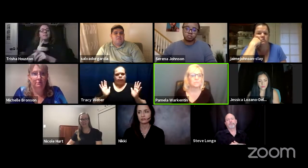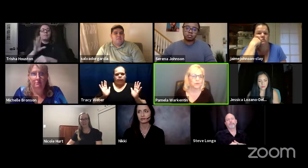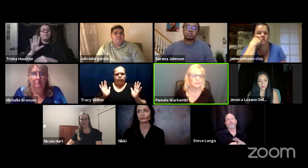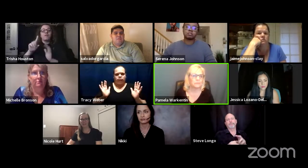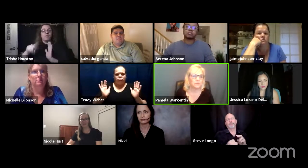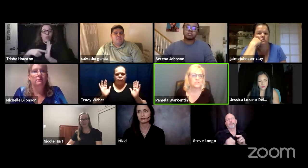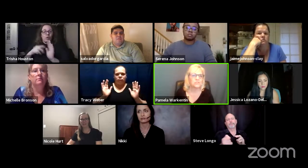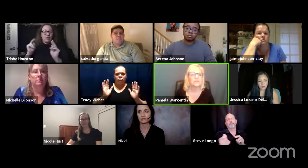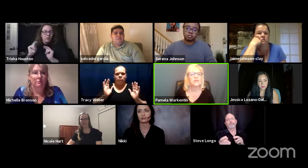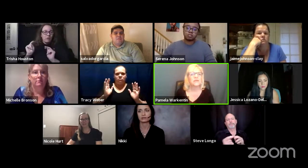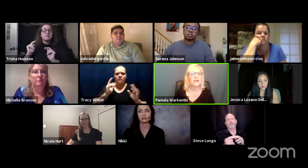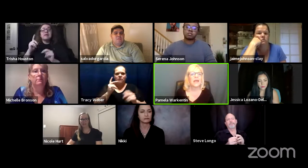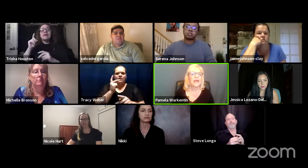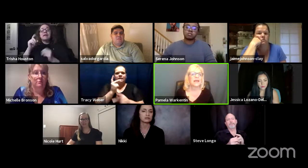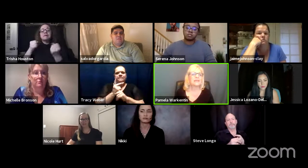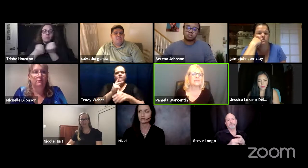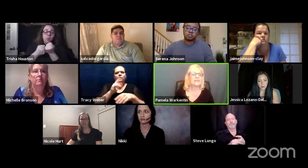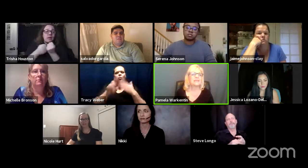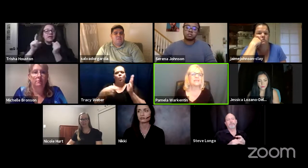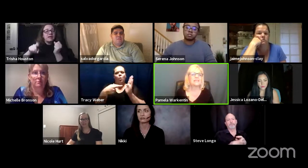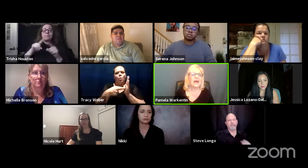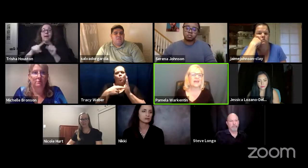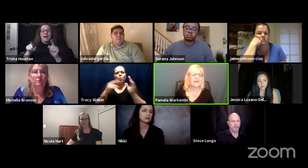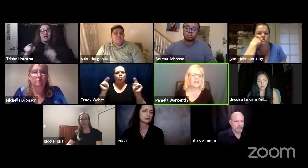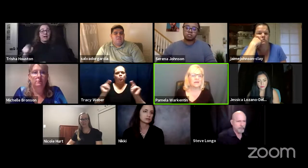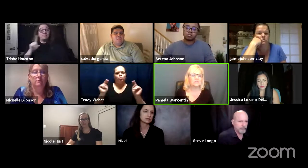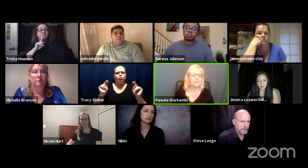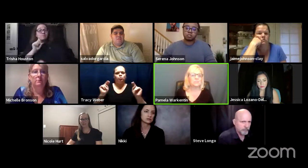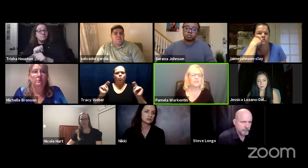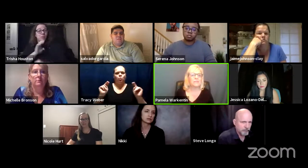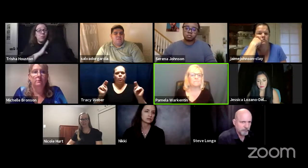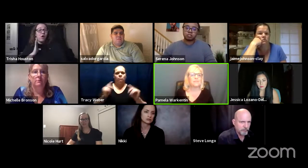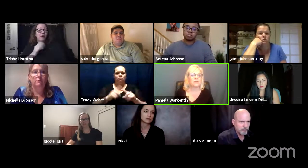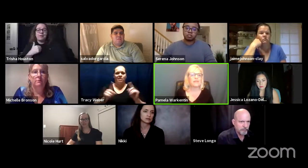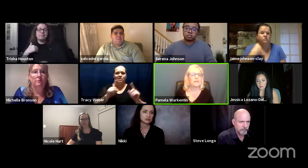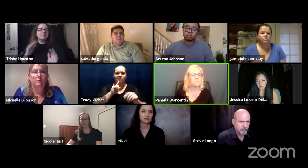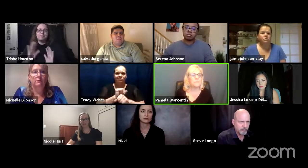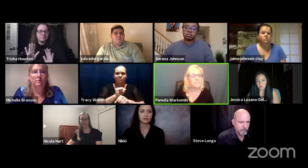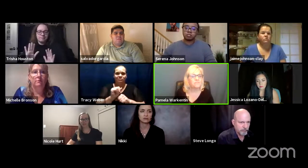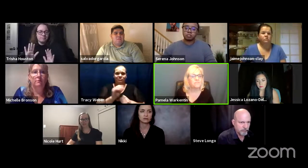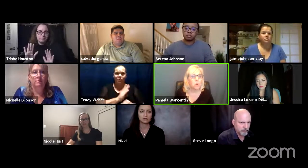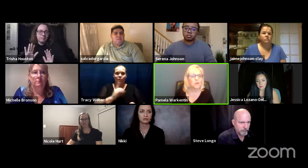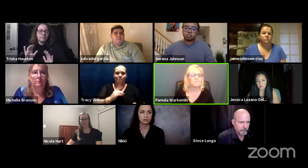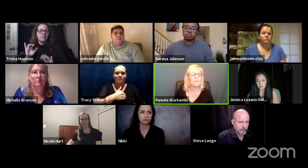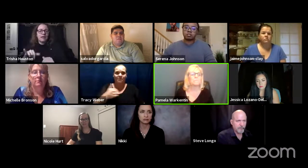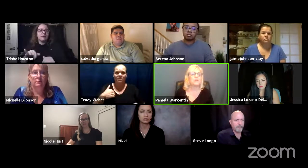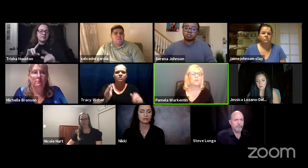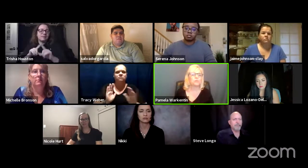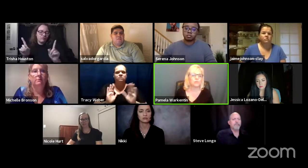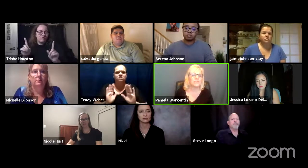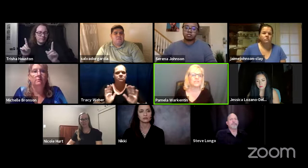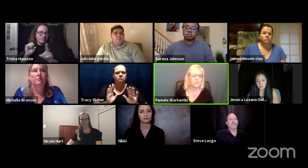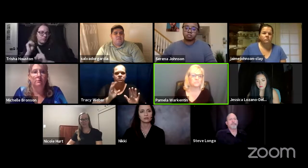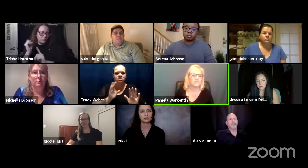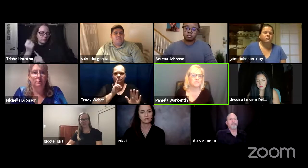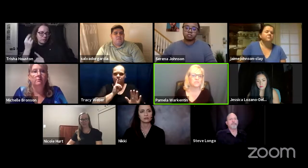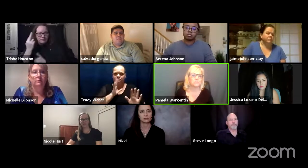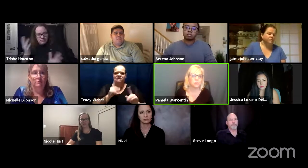board members. And that allows them to keep they can be supportive, but be neutral in terms of the